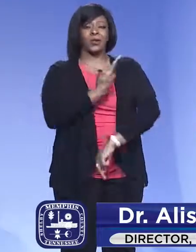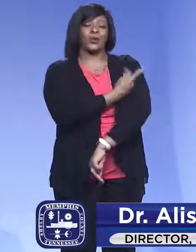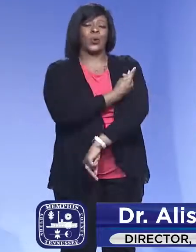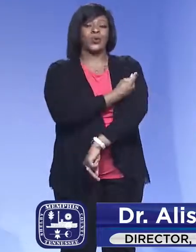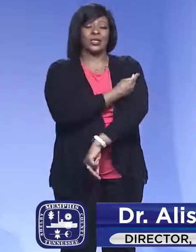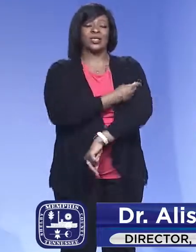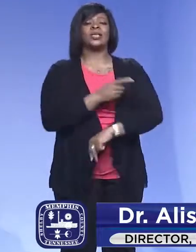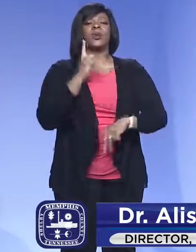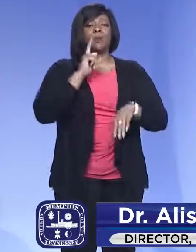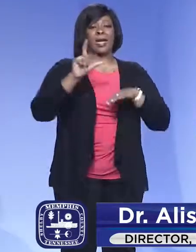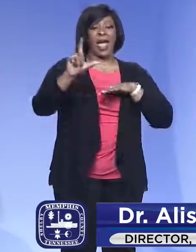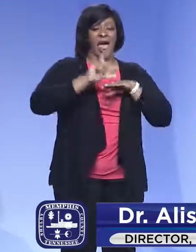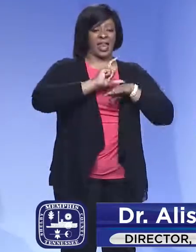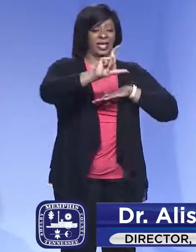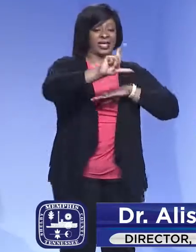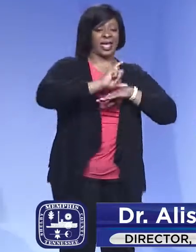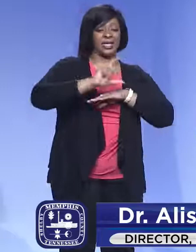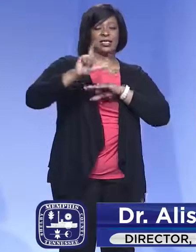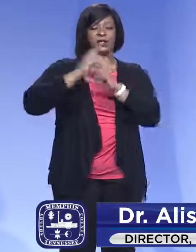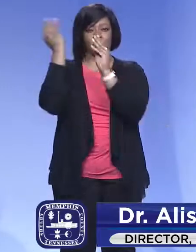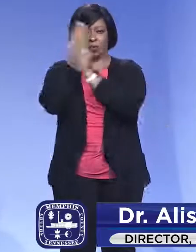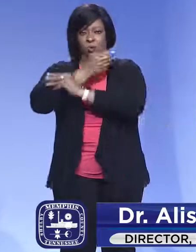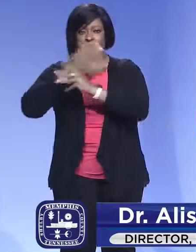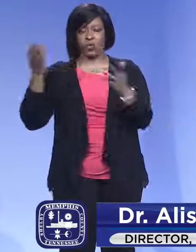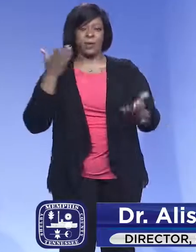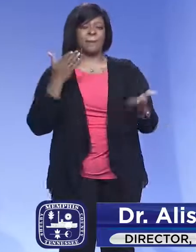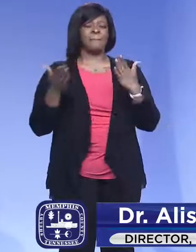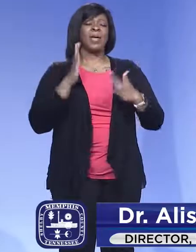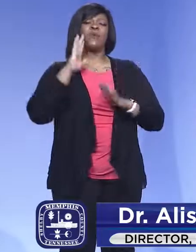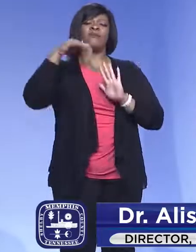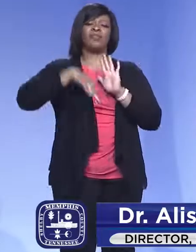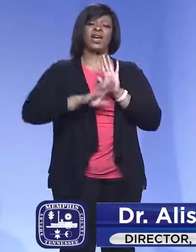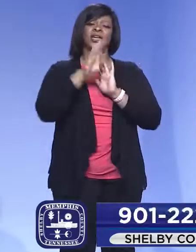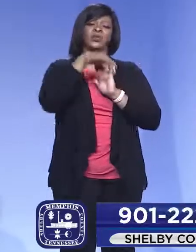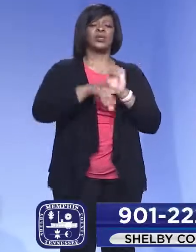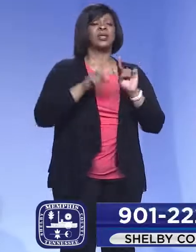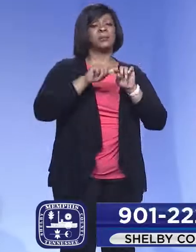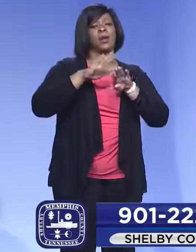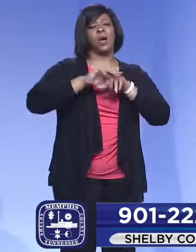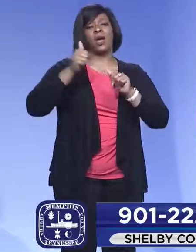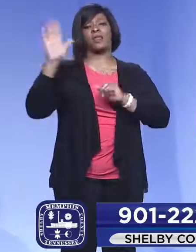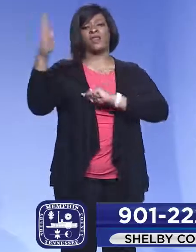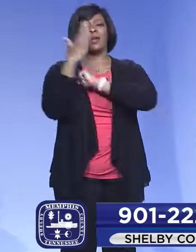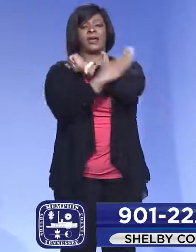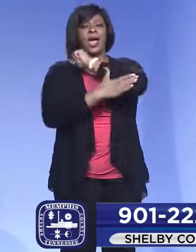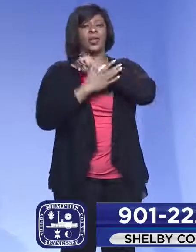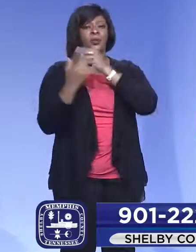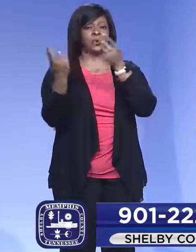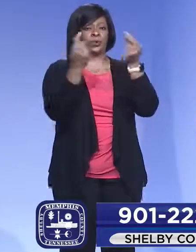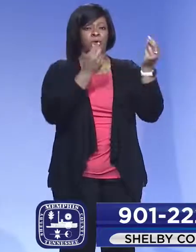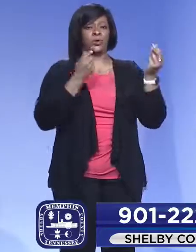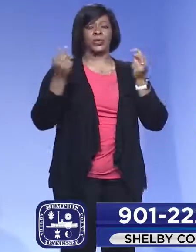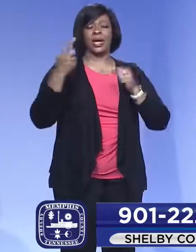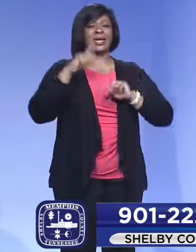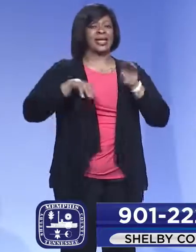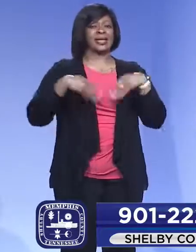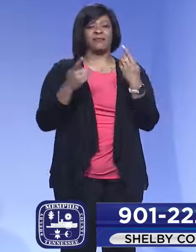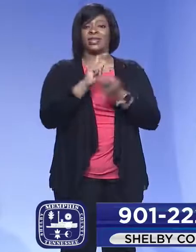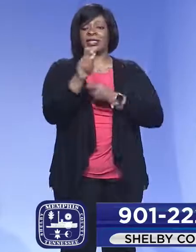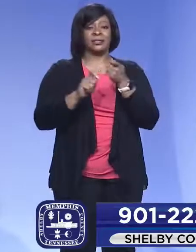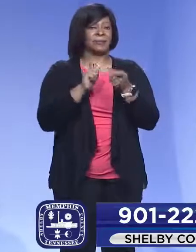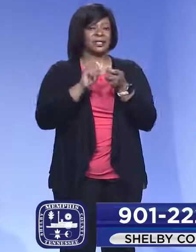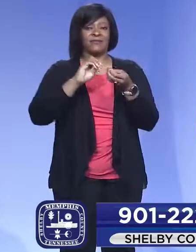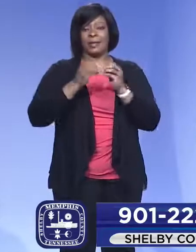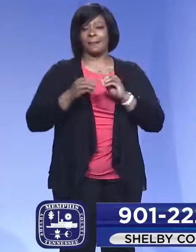be allocations noted, but then they might fluctuate based on what other counties are doing. And so I can't give you a